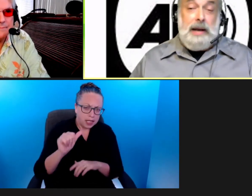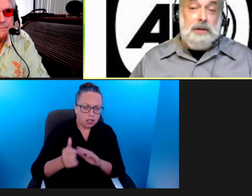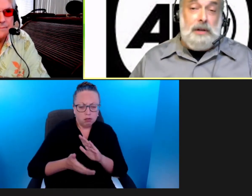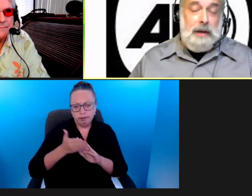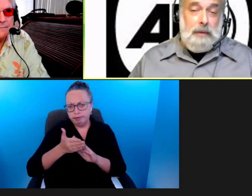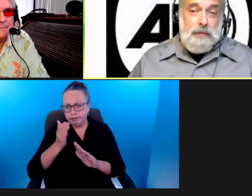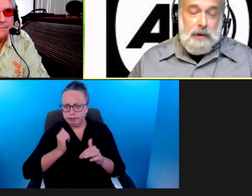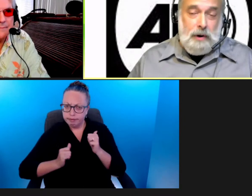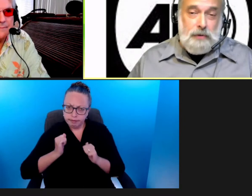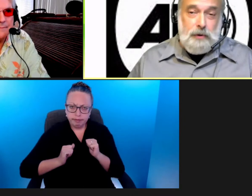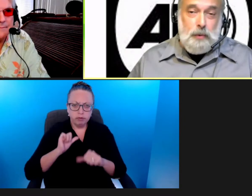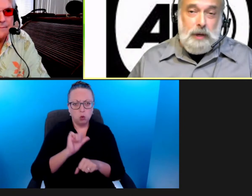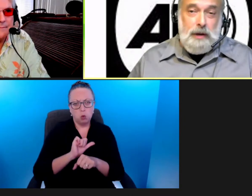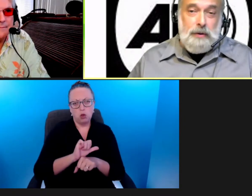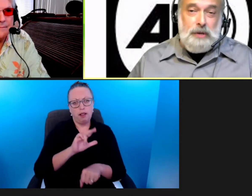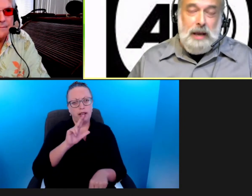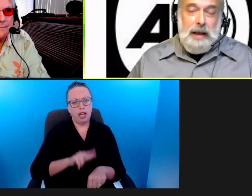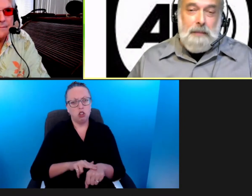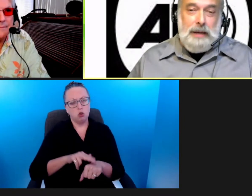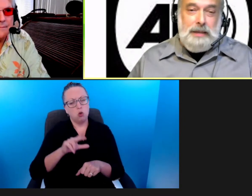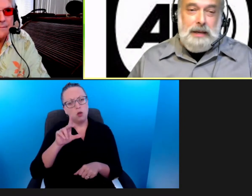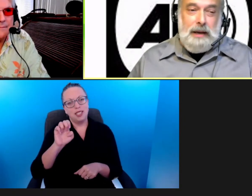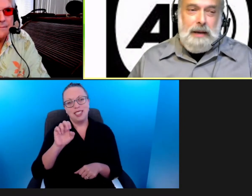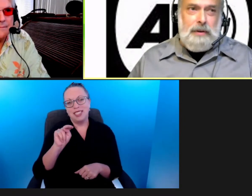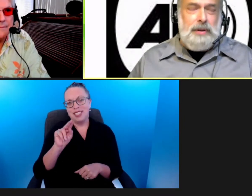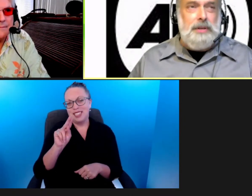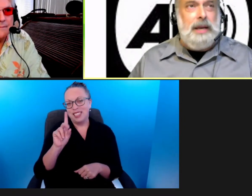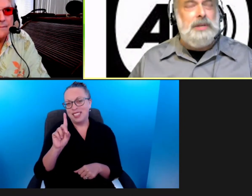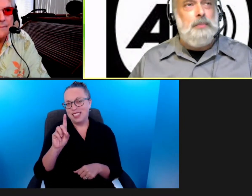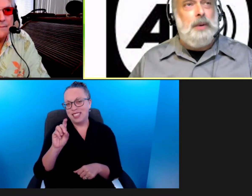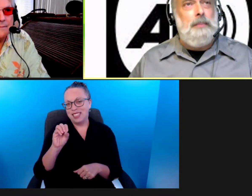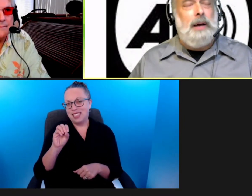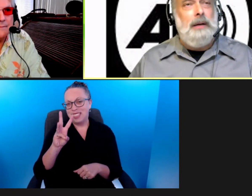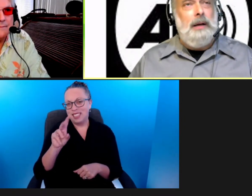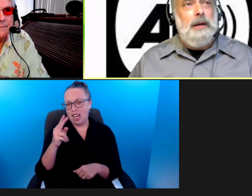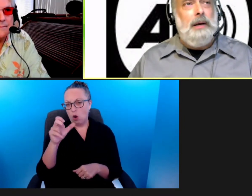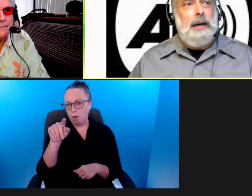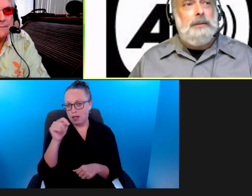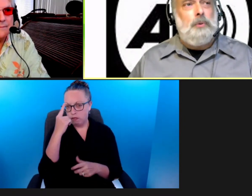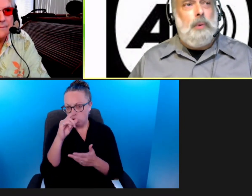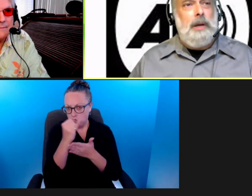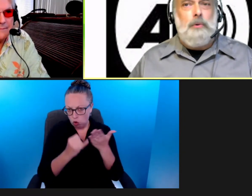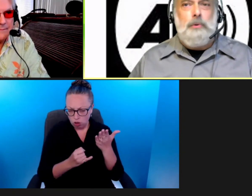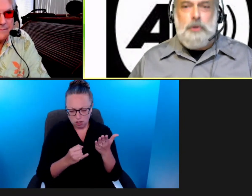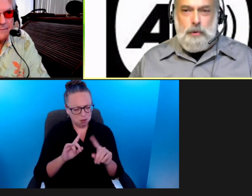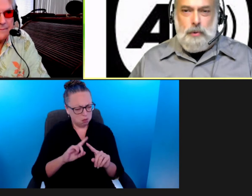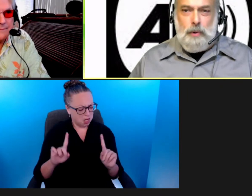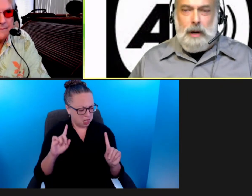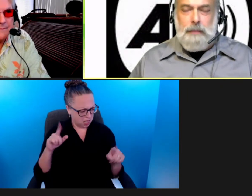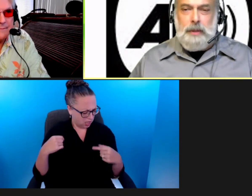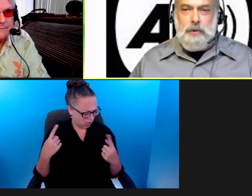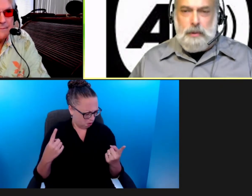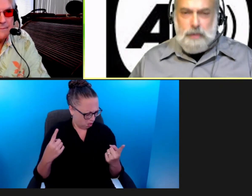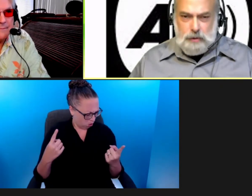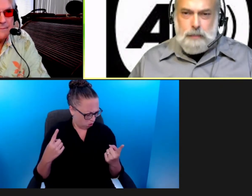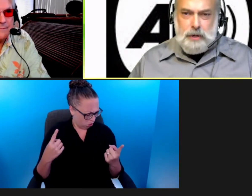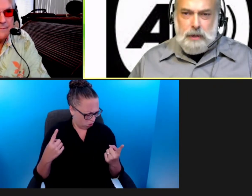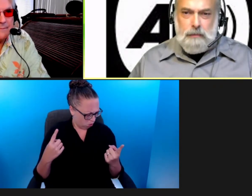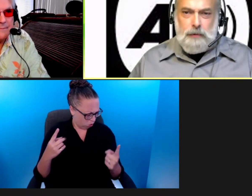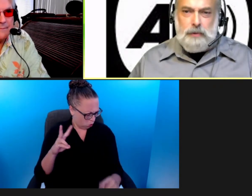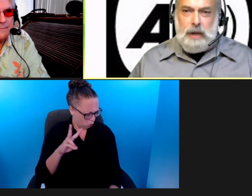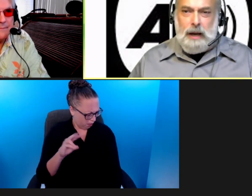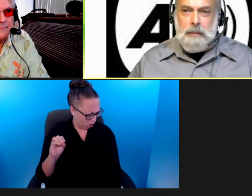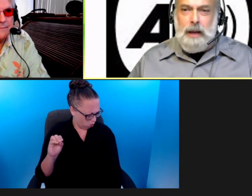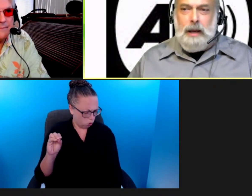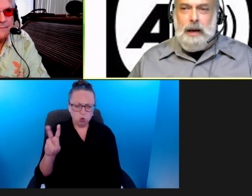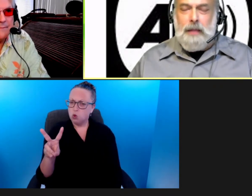for the National Endowment for the Arts for 20 years. But ever since, I guess it's been about 2002, I've been doing description